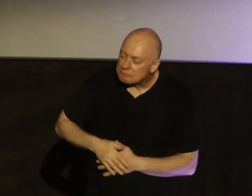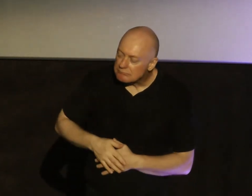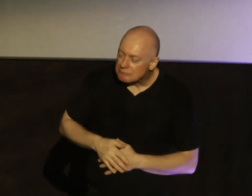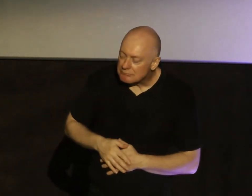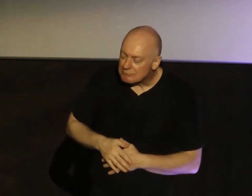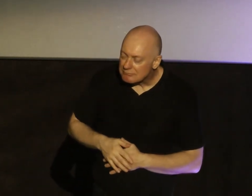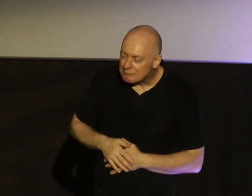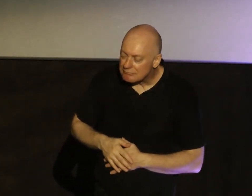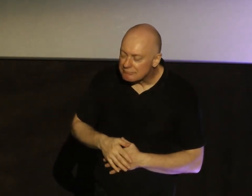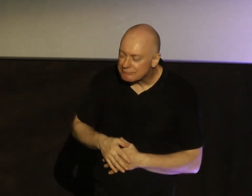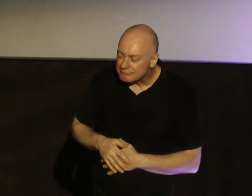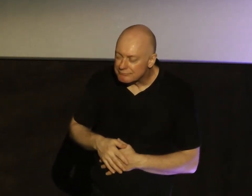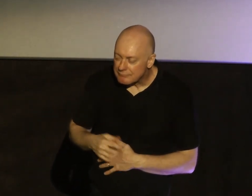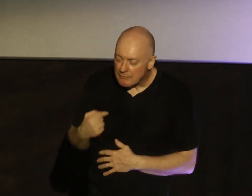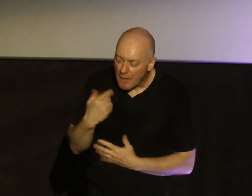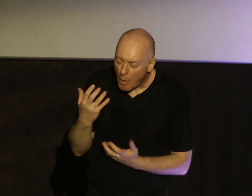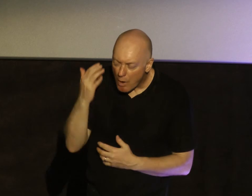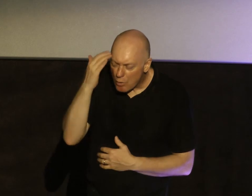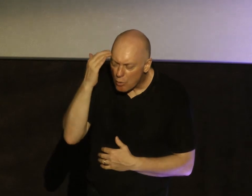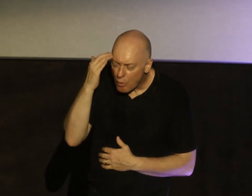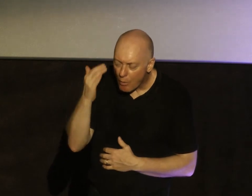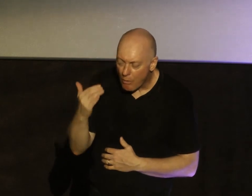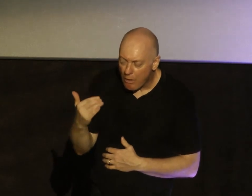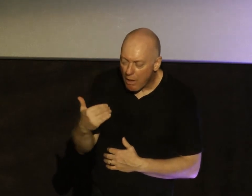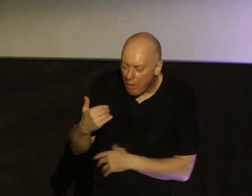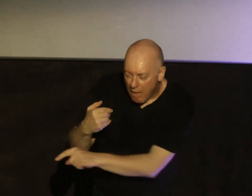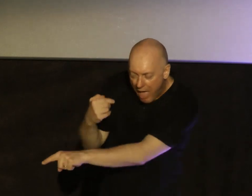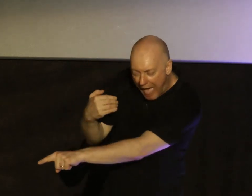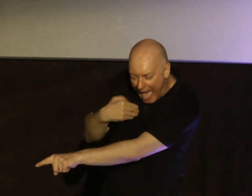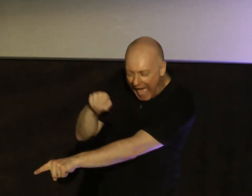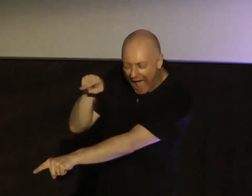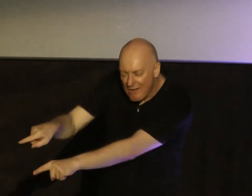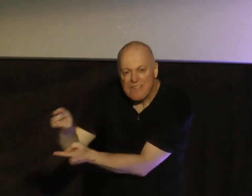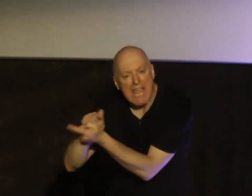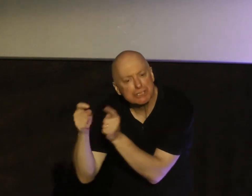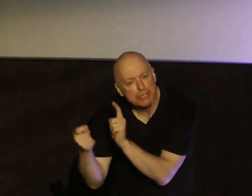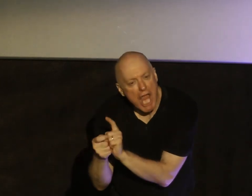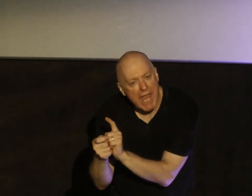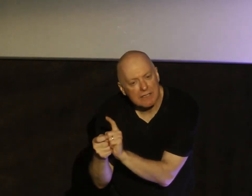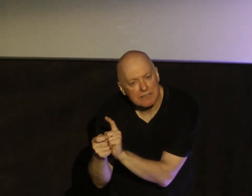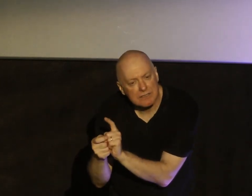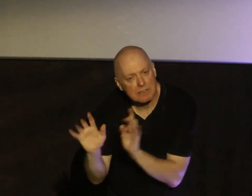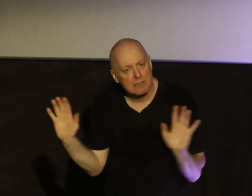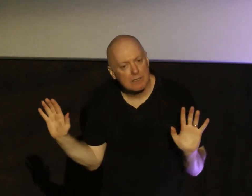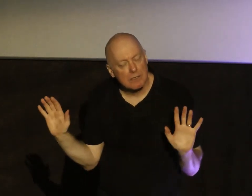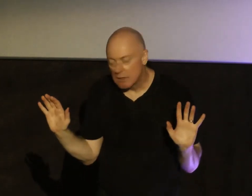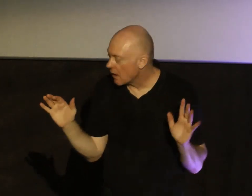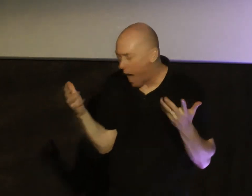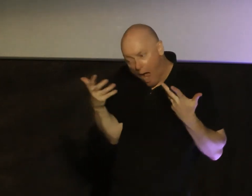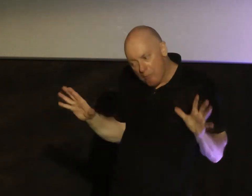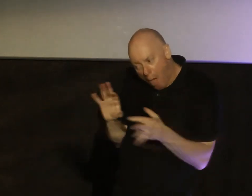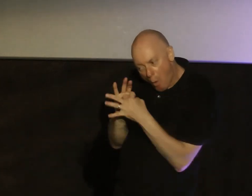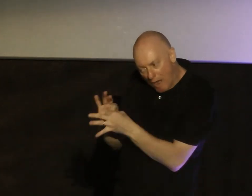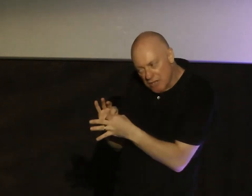moment. He wants to know, is there change in these brothers? Before there can be reconciliation, he has to know that